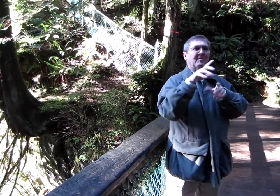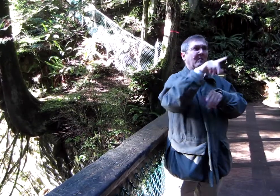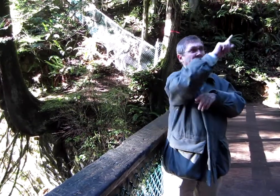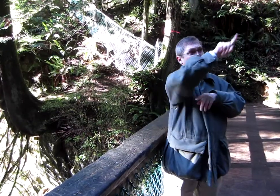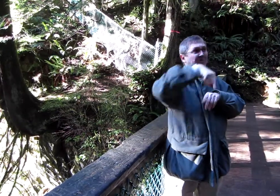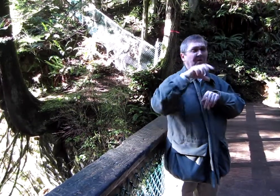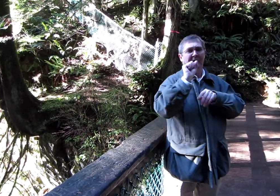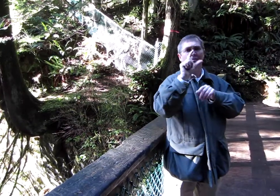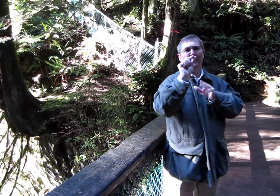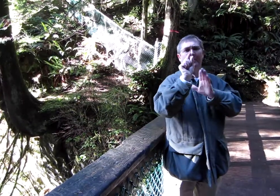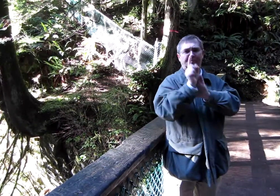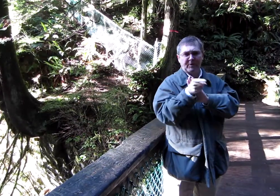Thank you.